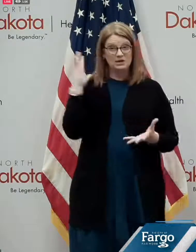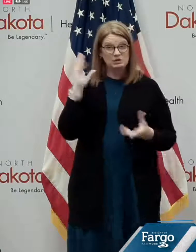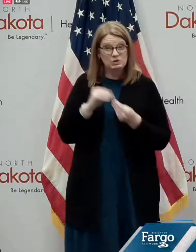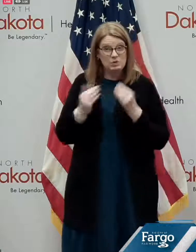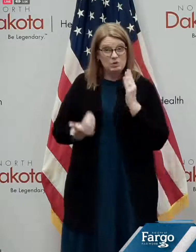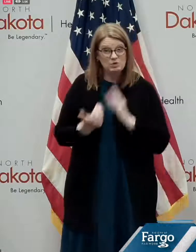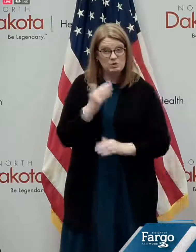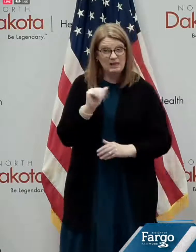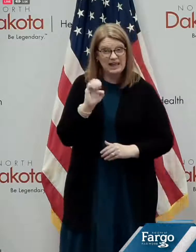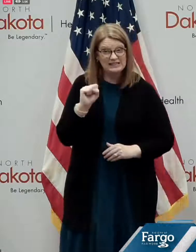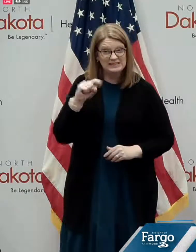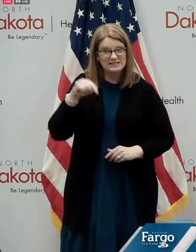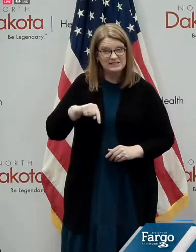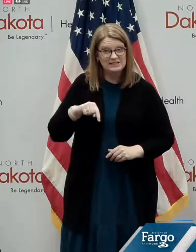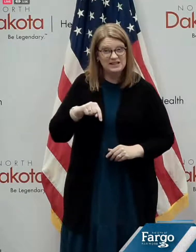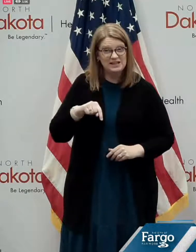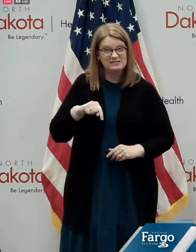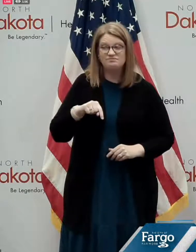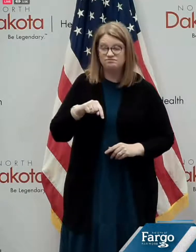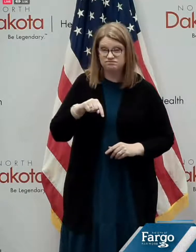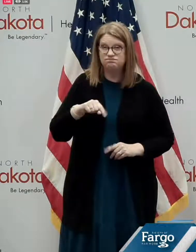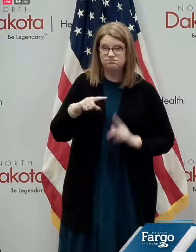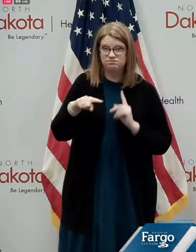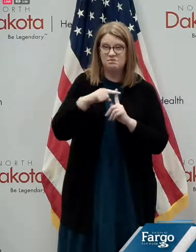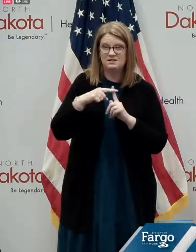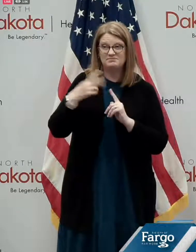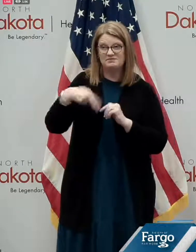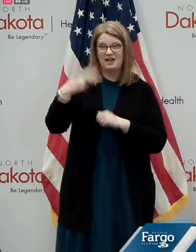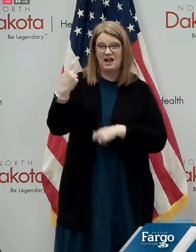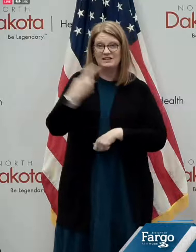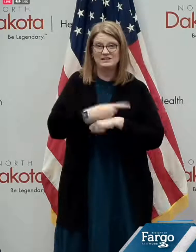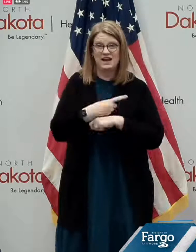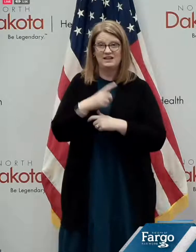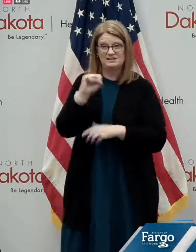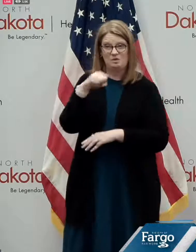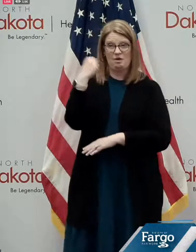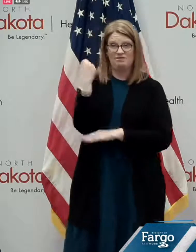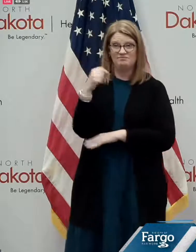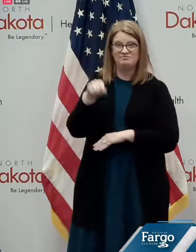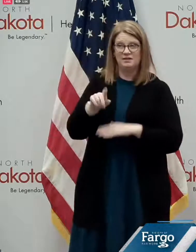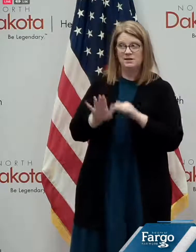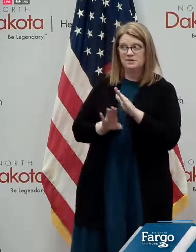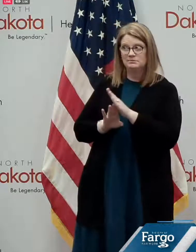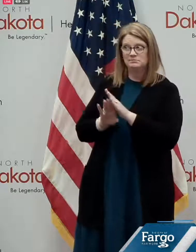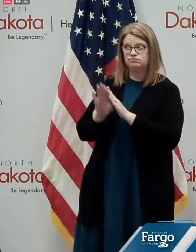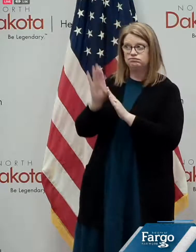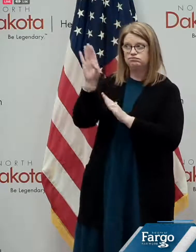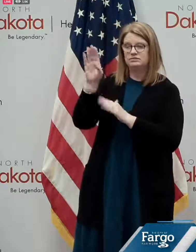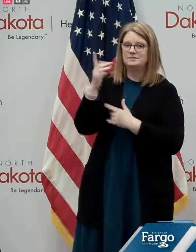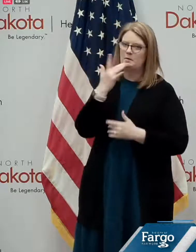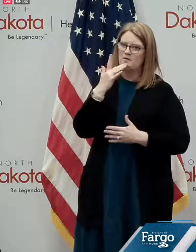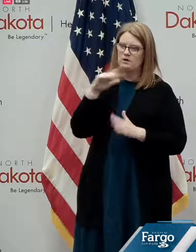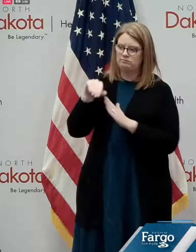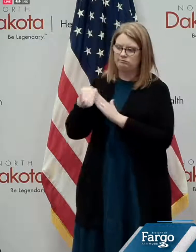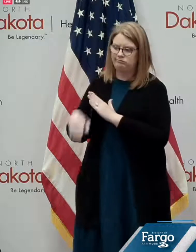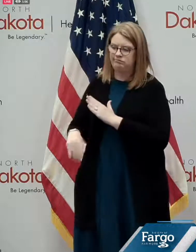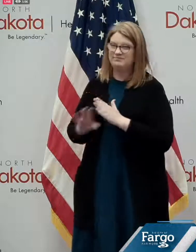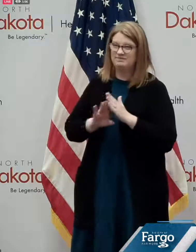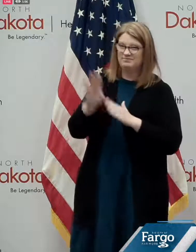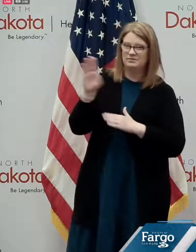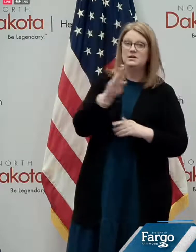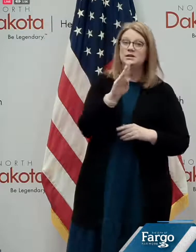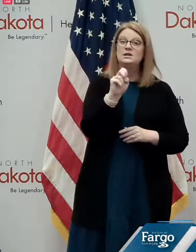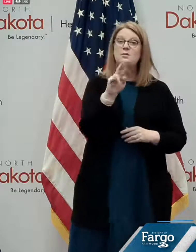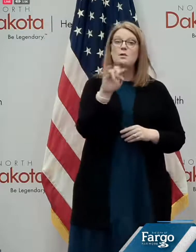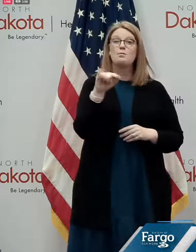cases going the wrong way, positive rolling average going up when we want it to go down. And Burley-Morton,